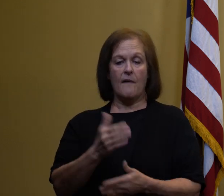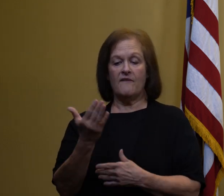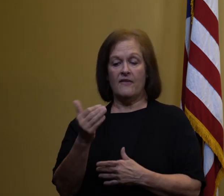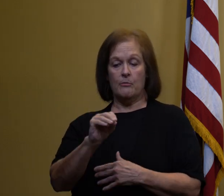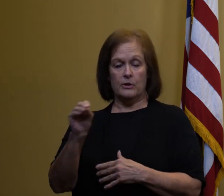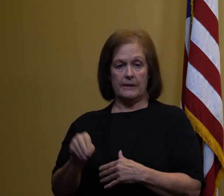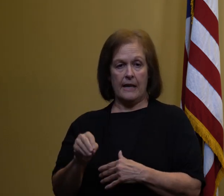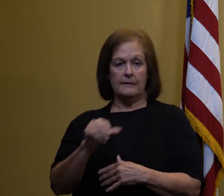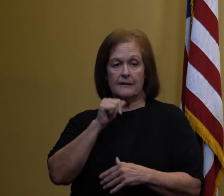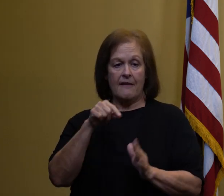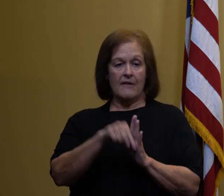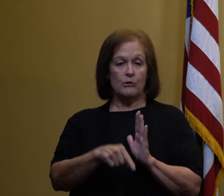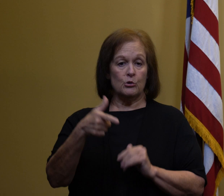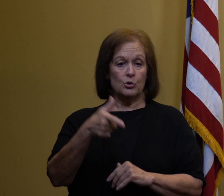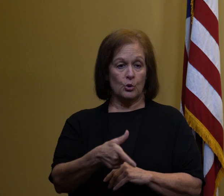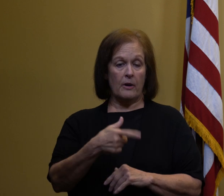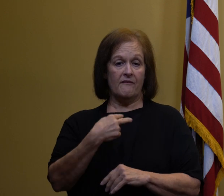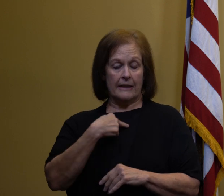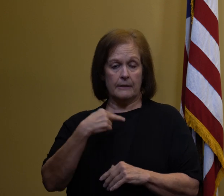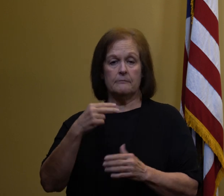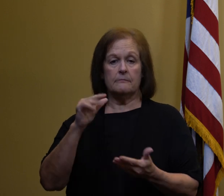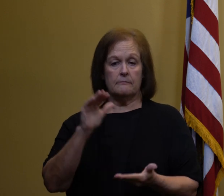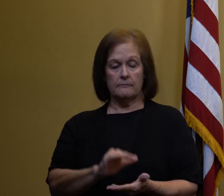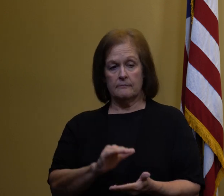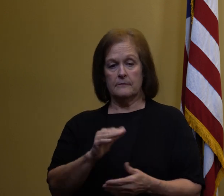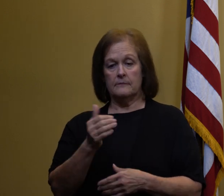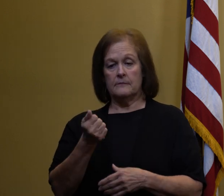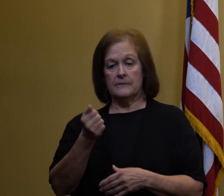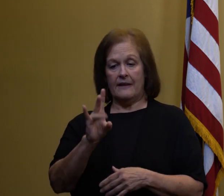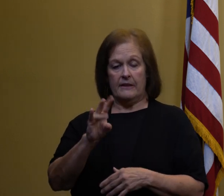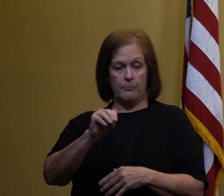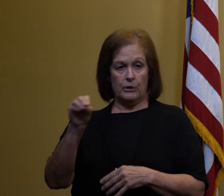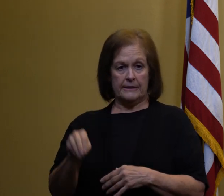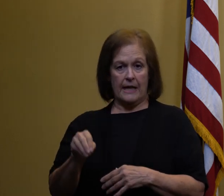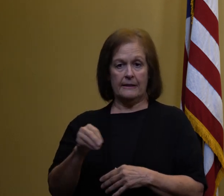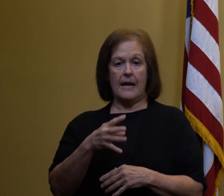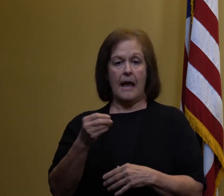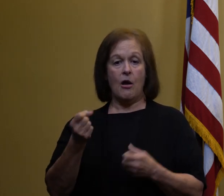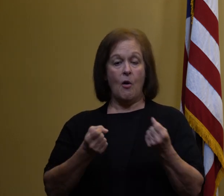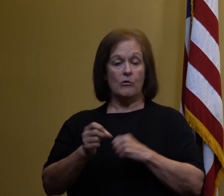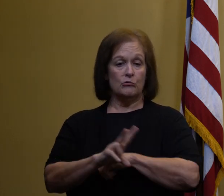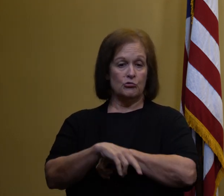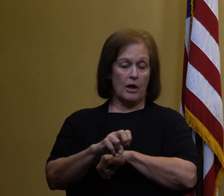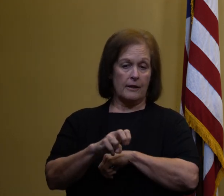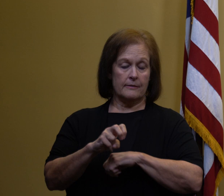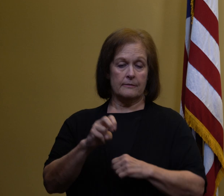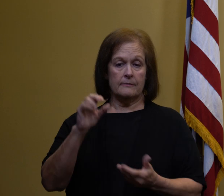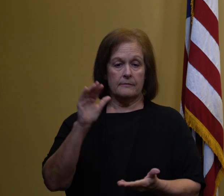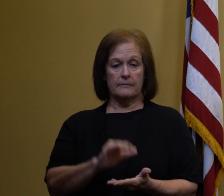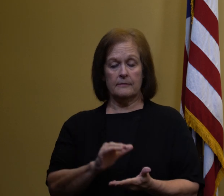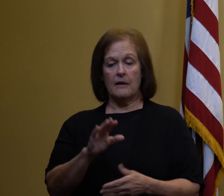15%. Non-fatal shooting victims remain down at 17%. And carjackings remain